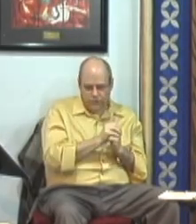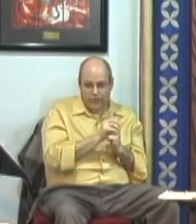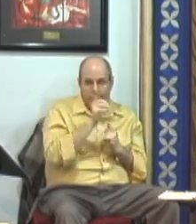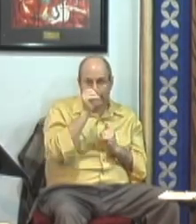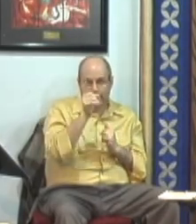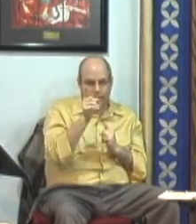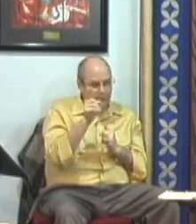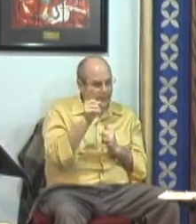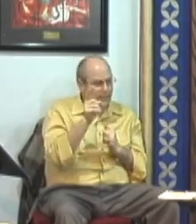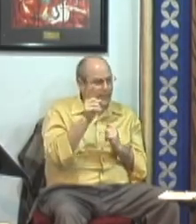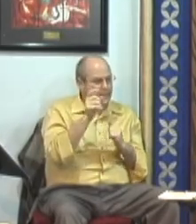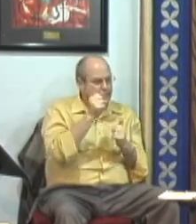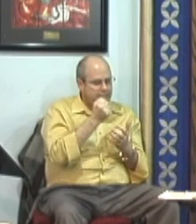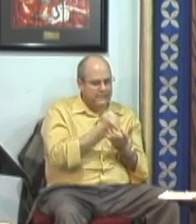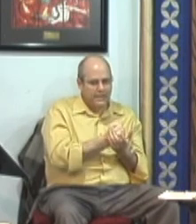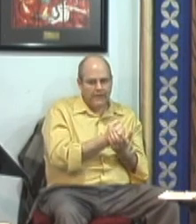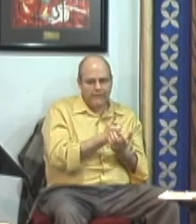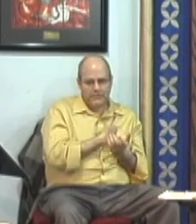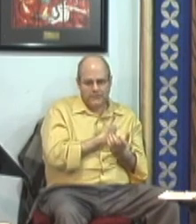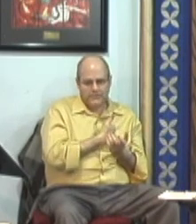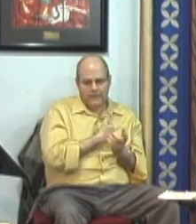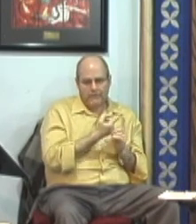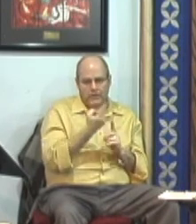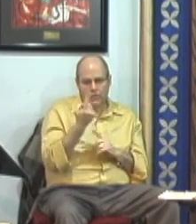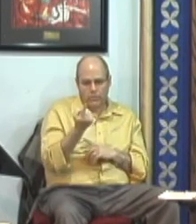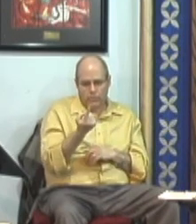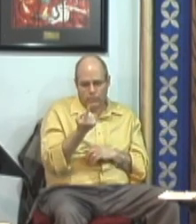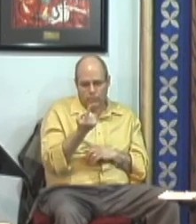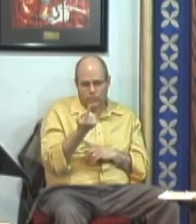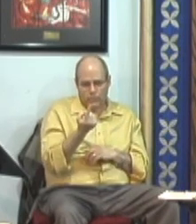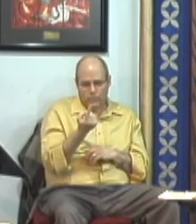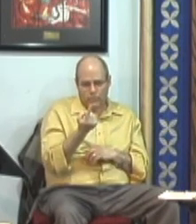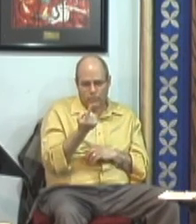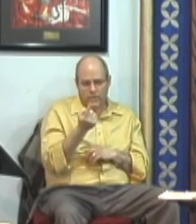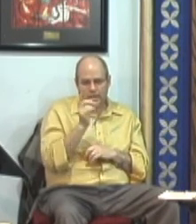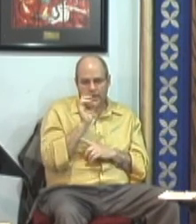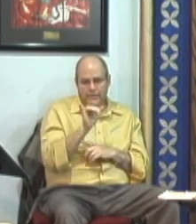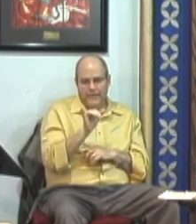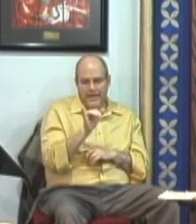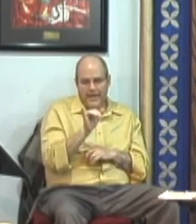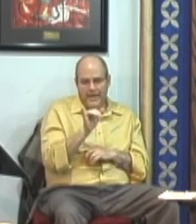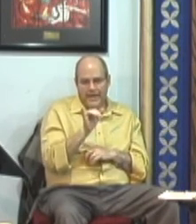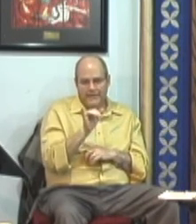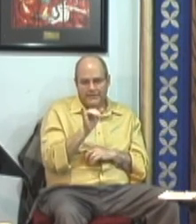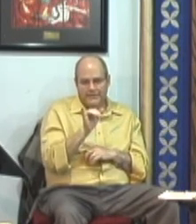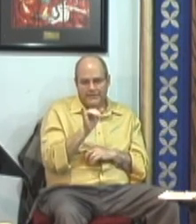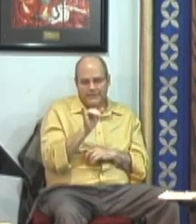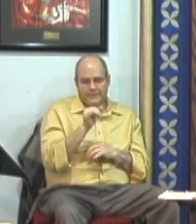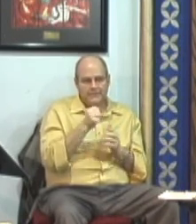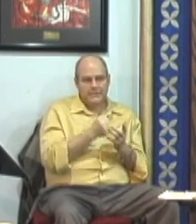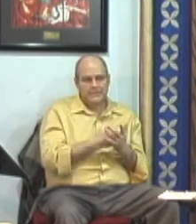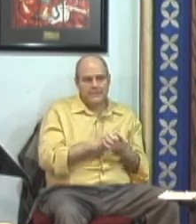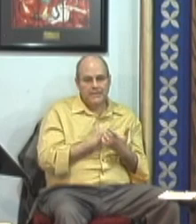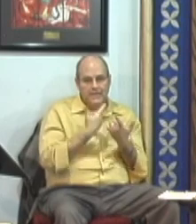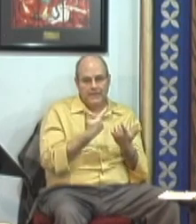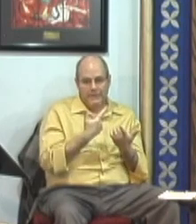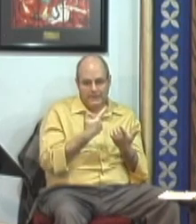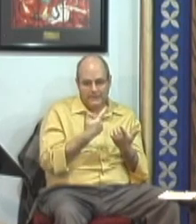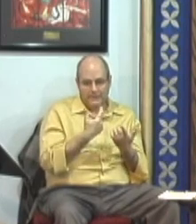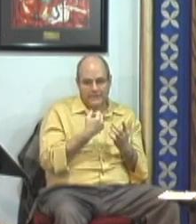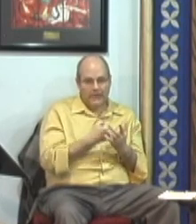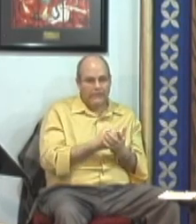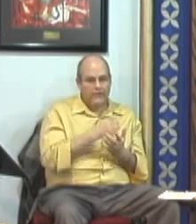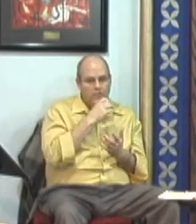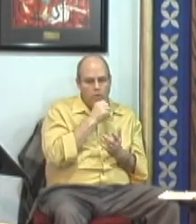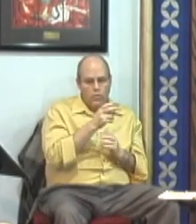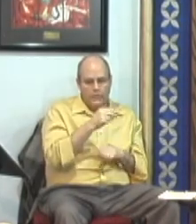you is to sacrifice ourselves to you. And that sacrifice you desire is that living sacrifice of